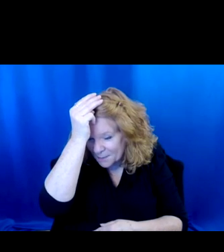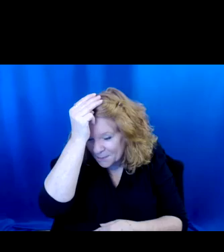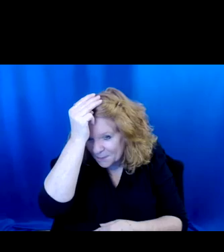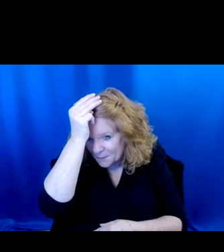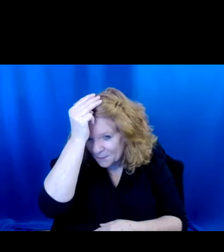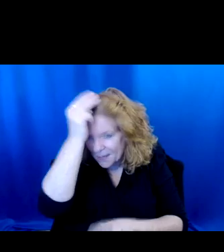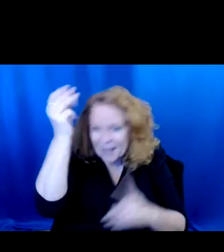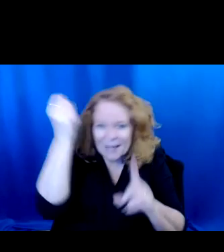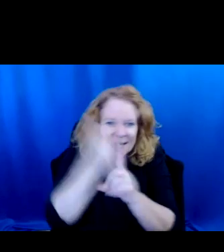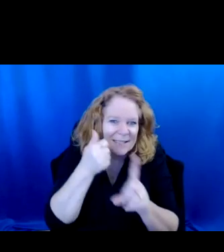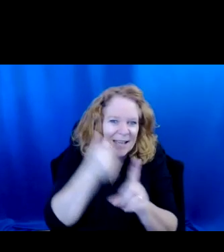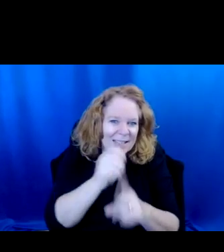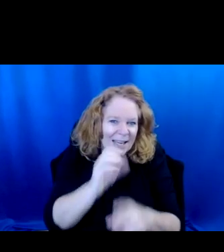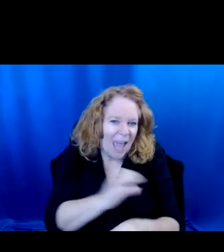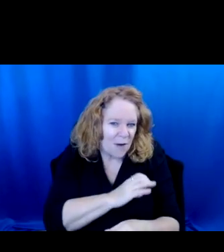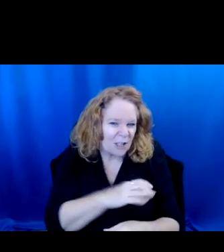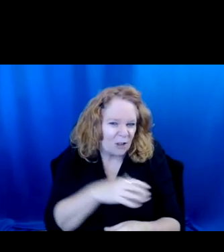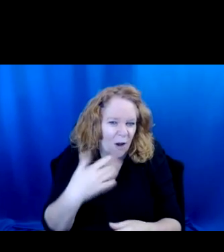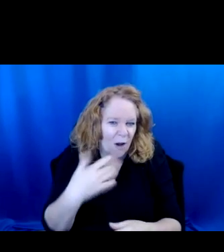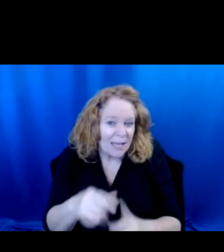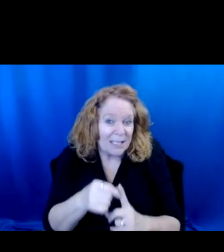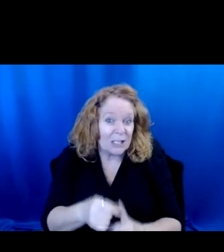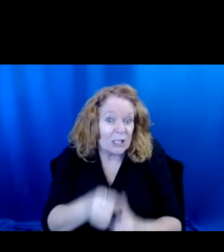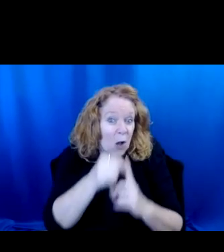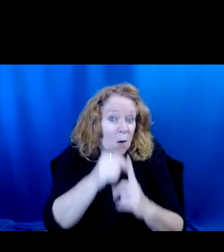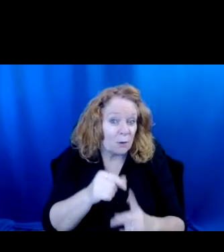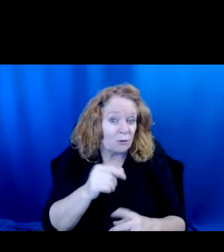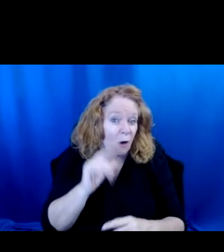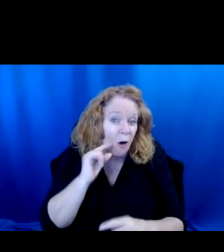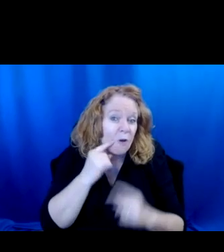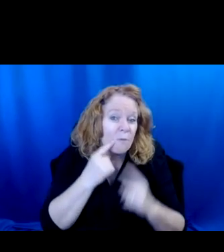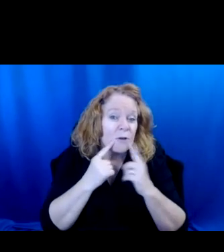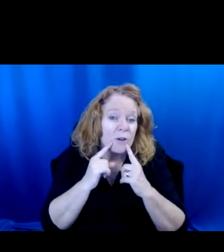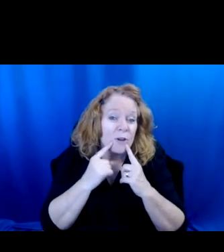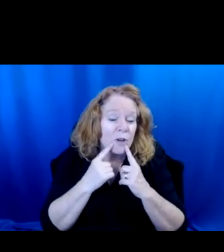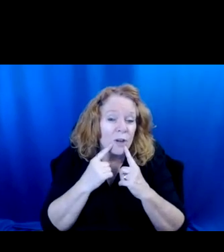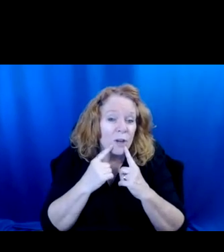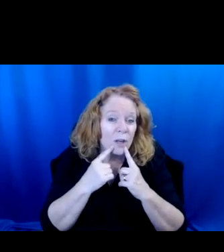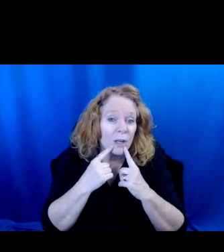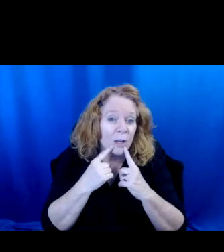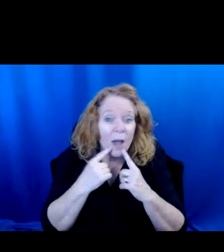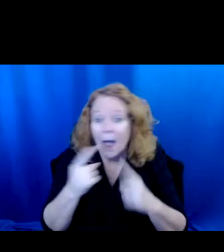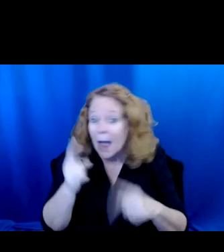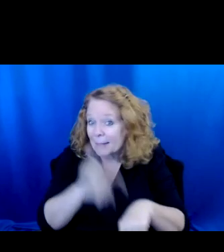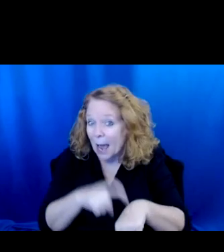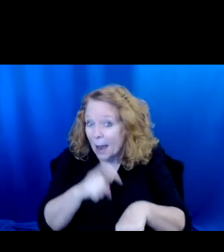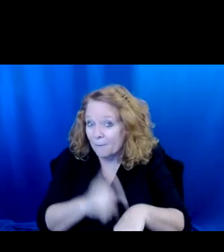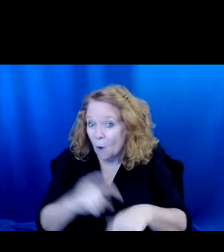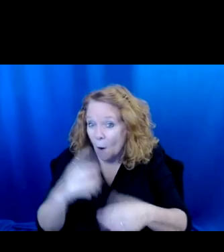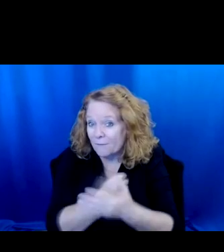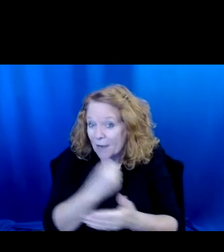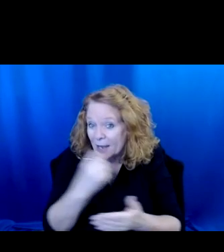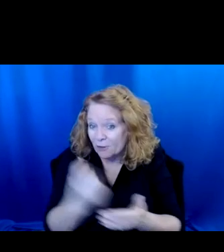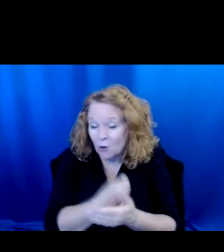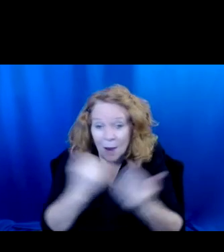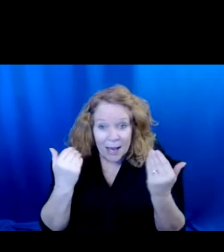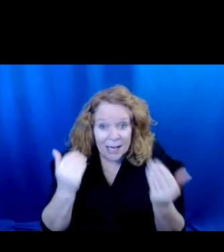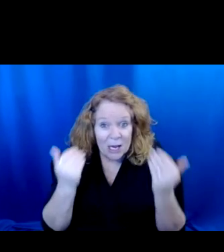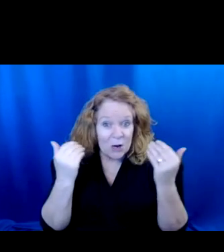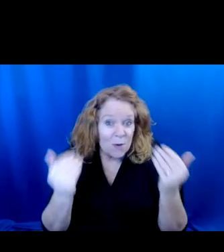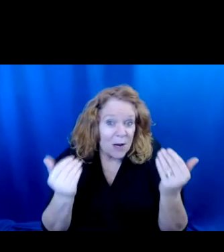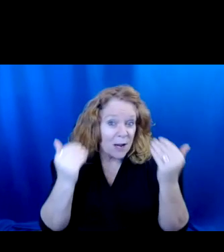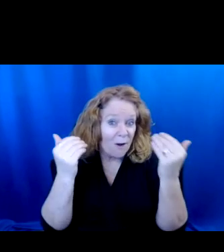Marvin. He's such a character, he's so charming. Time for adventure, here we